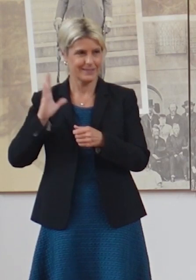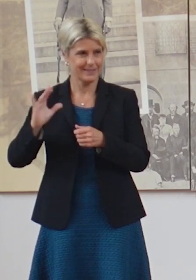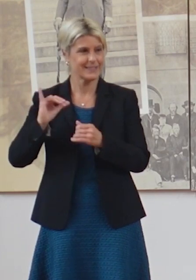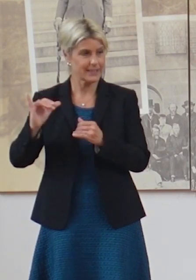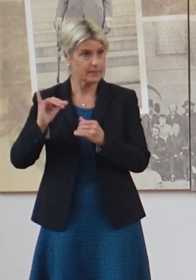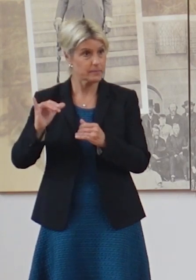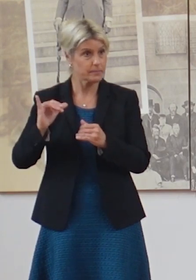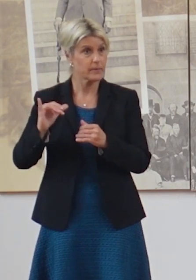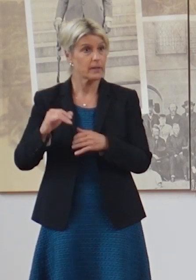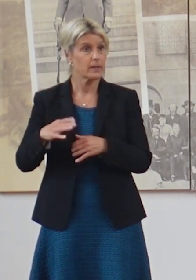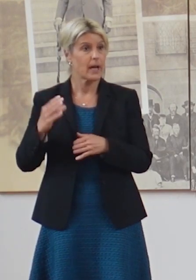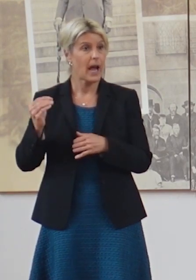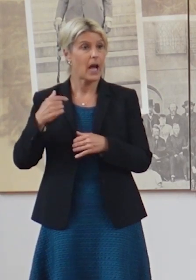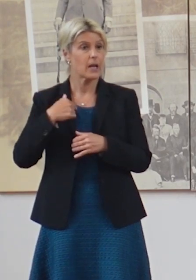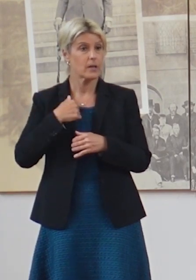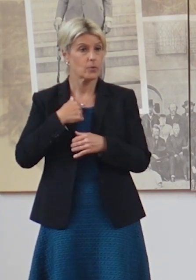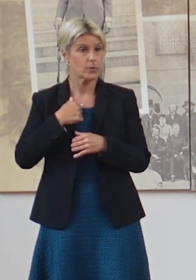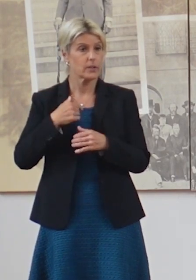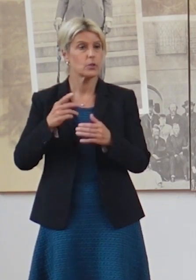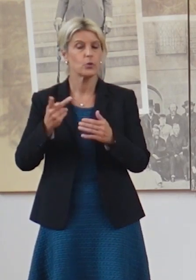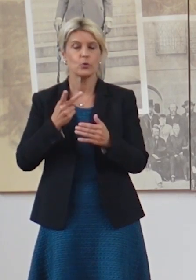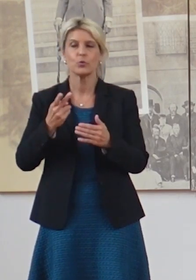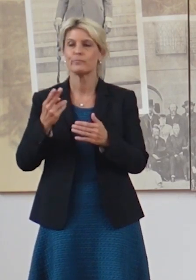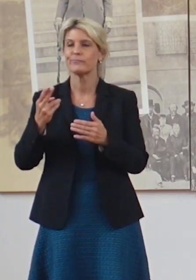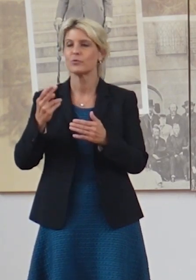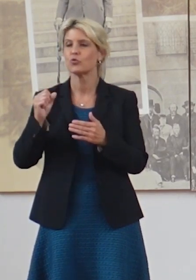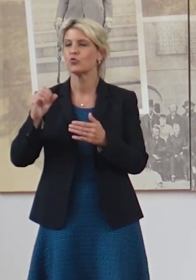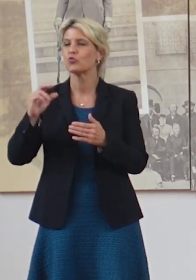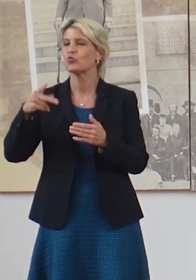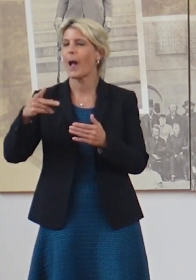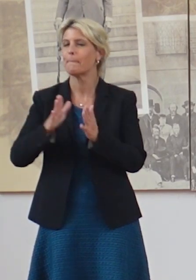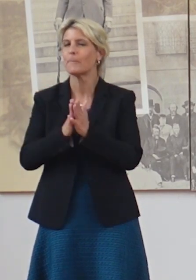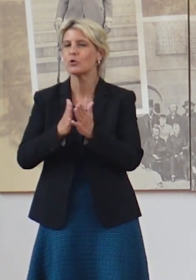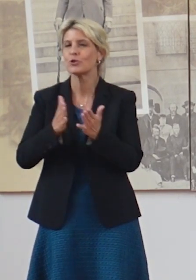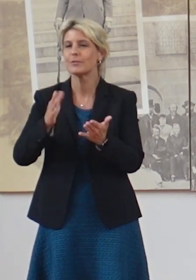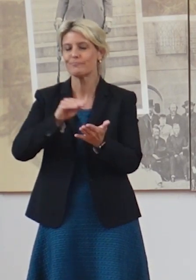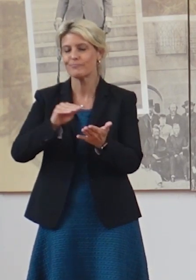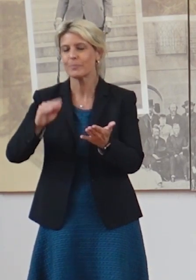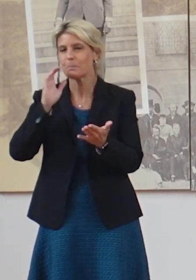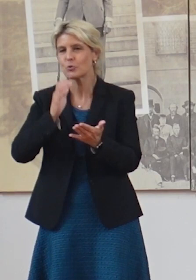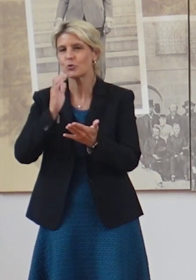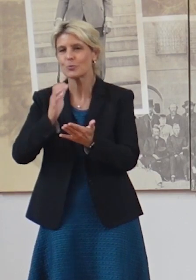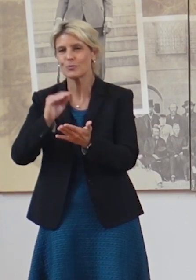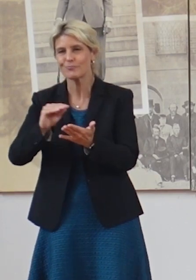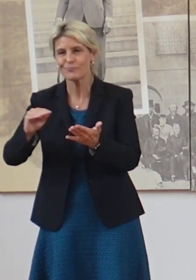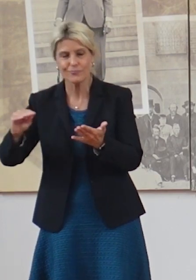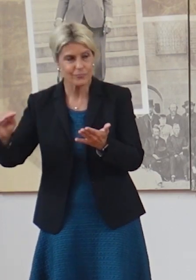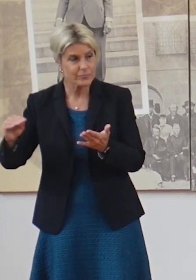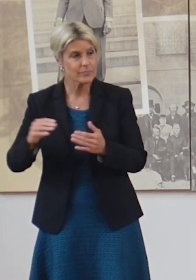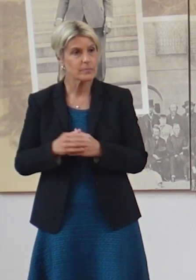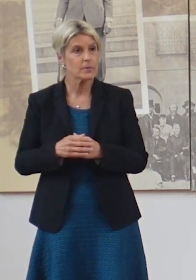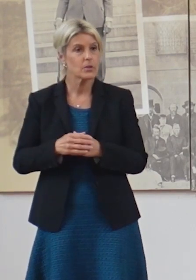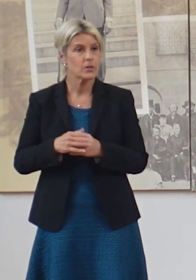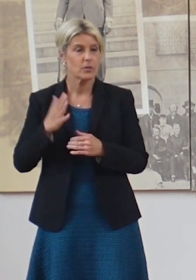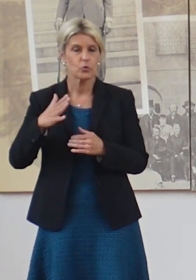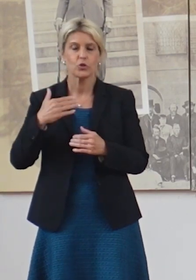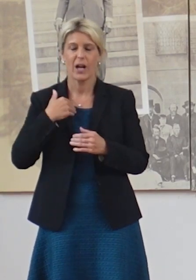and scrapbooks. I am reminded of my grandmother and the profound impact she has had on me and my family every single